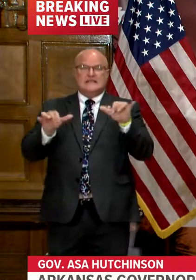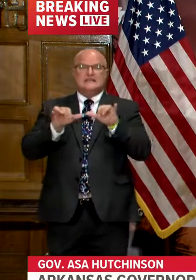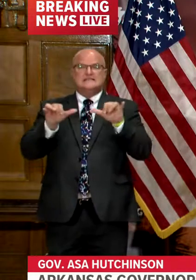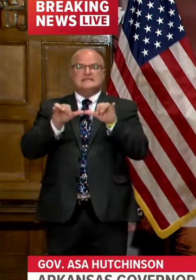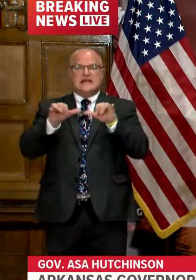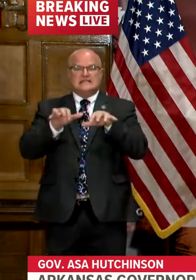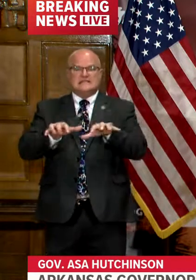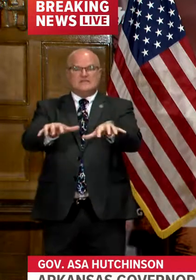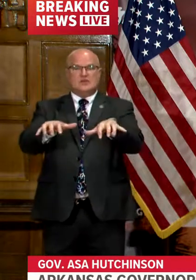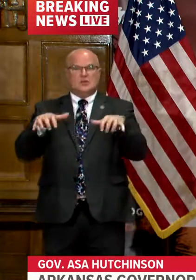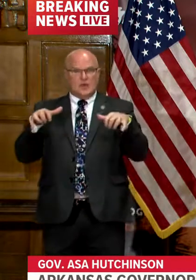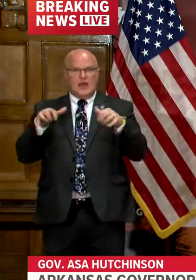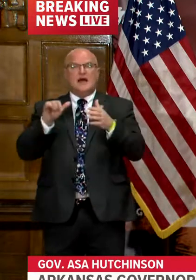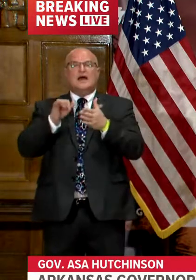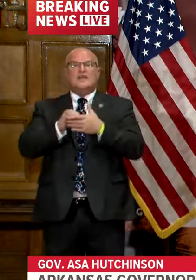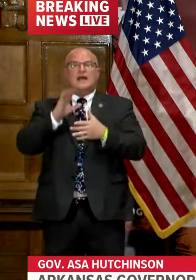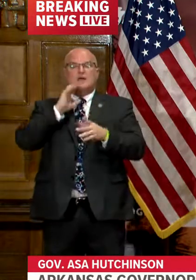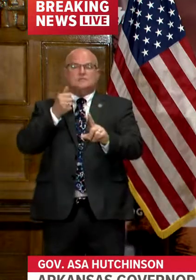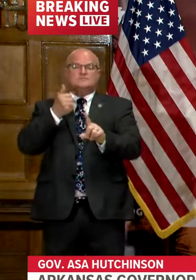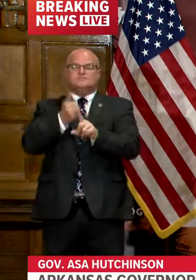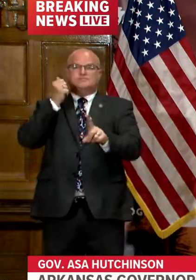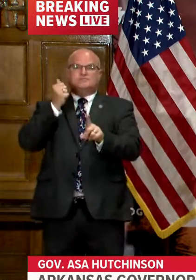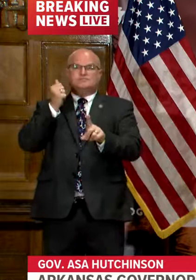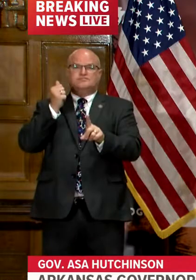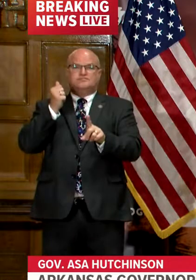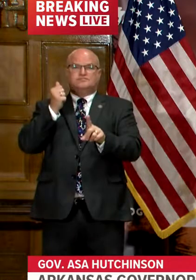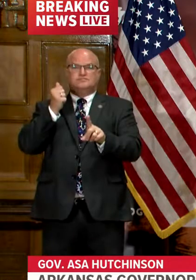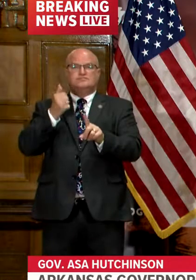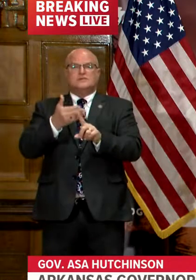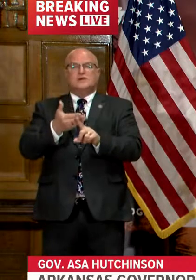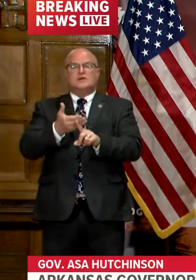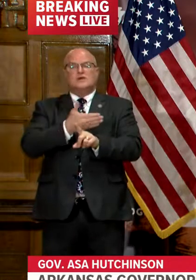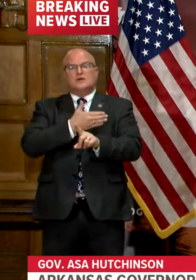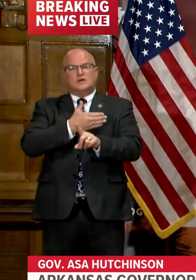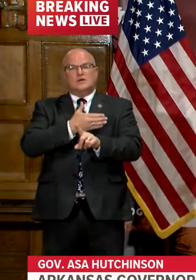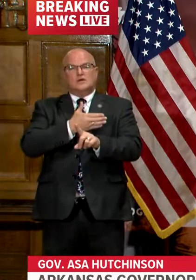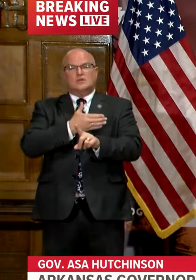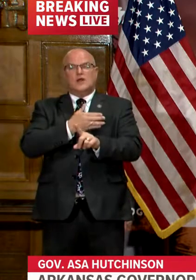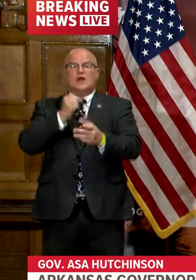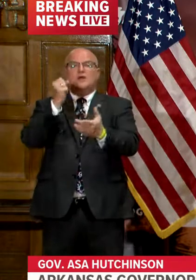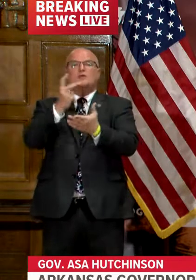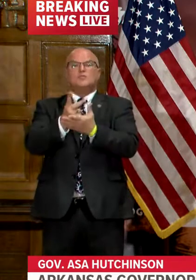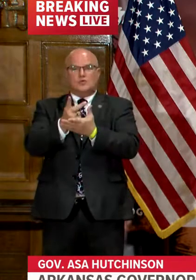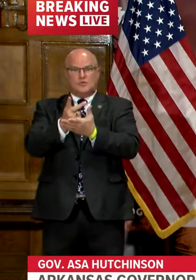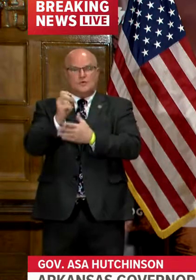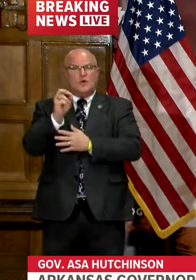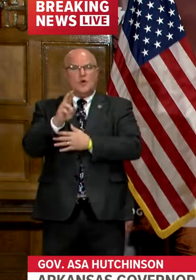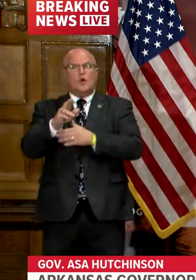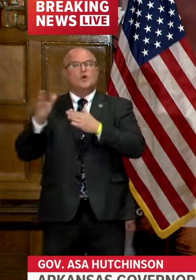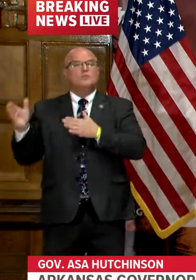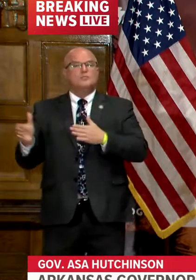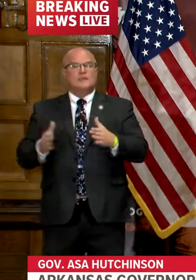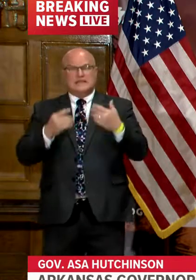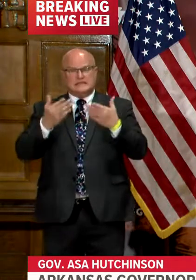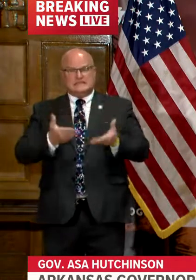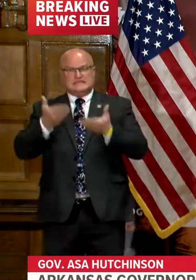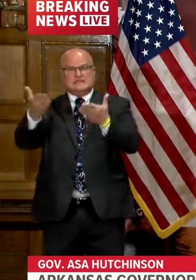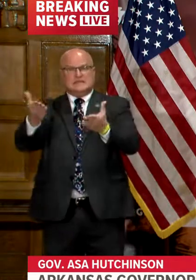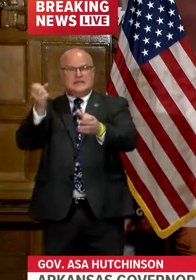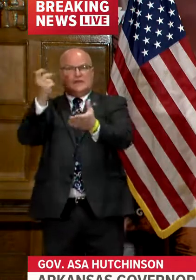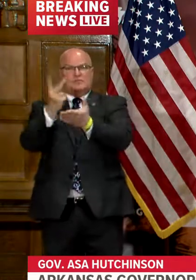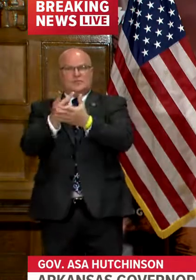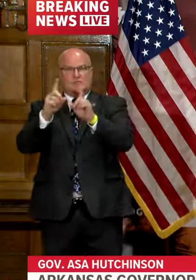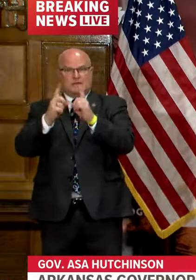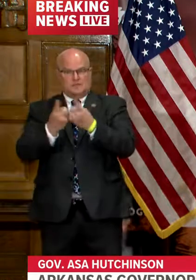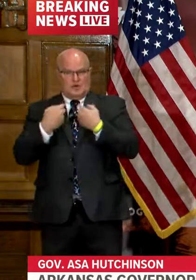of a crowd that will trigger prior approval or a plan to be submitted and approved by